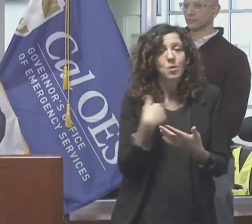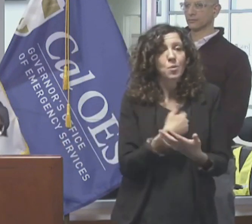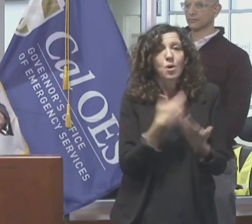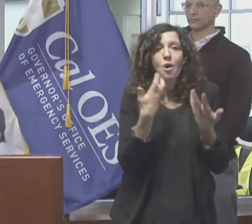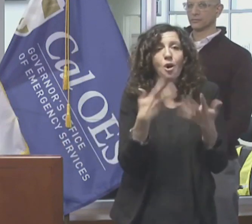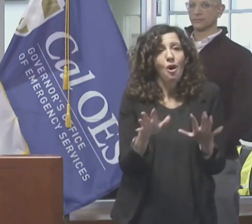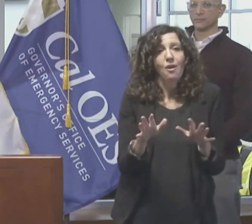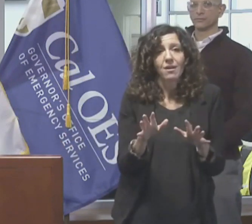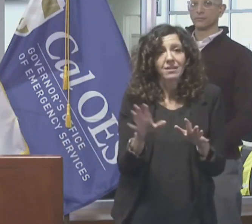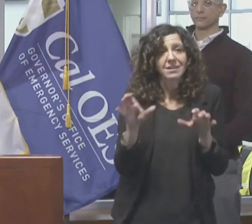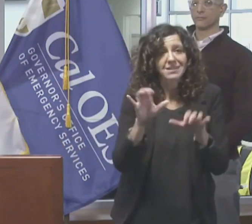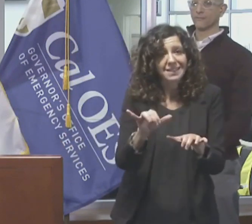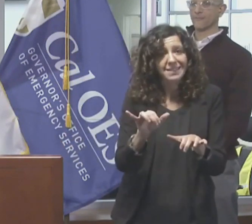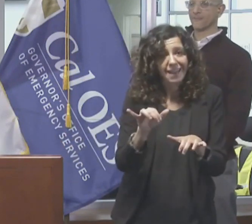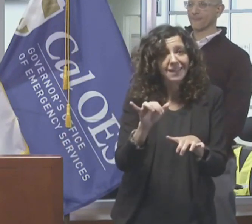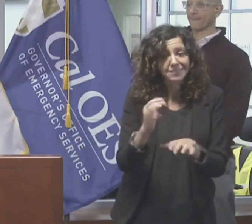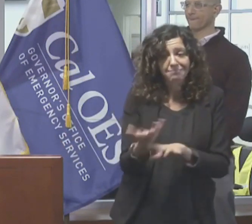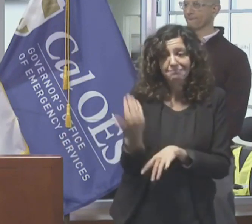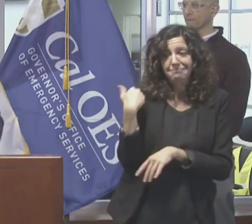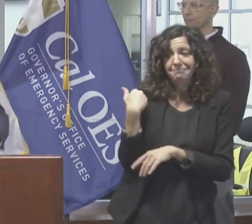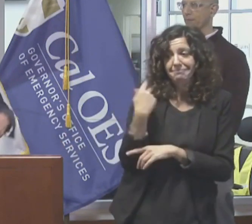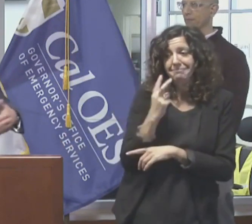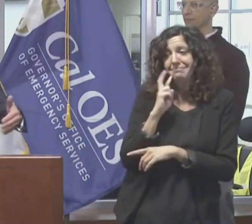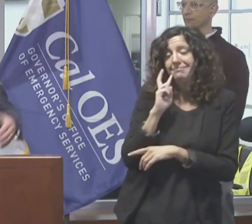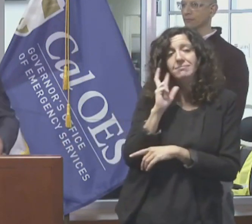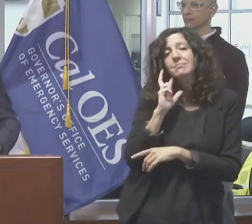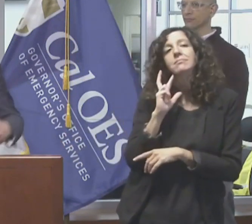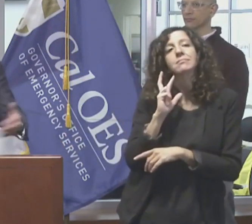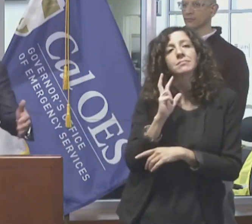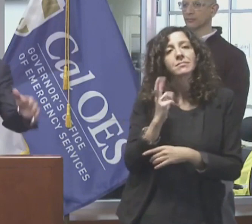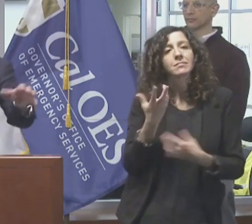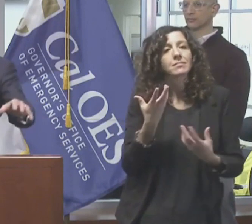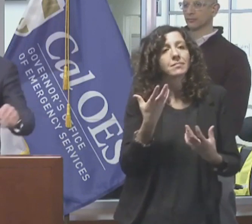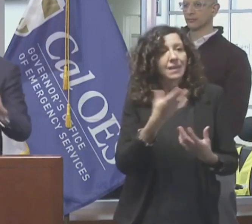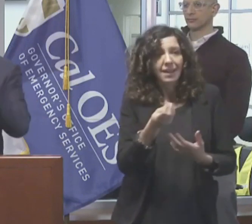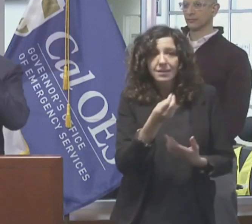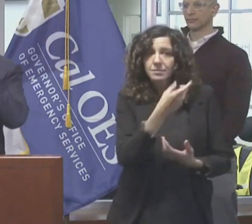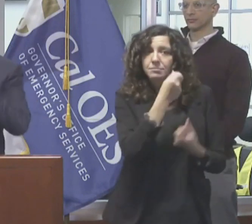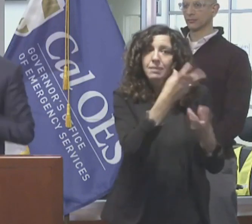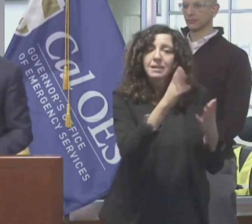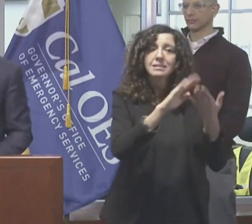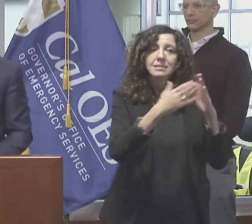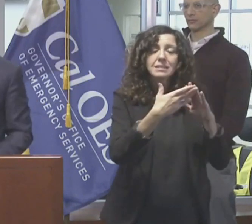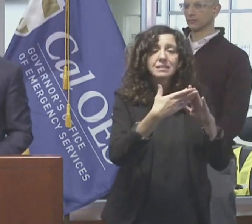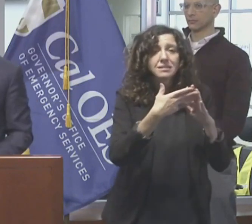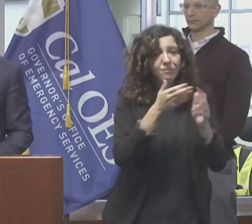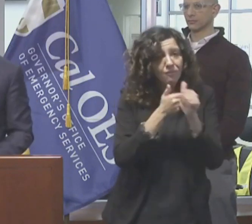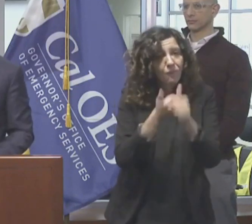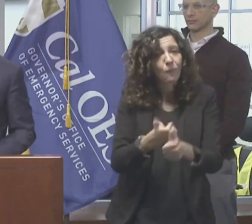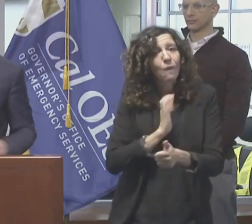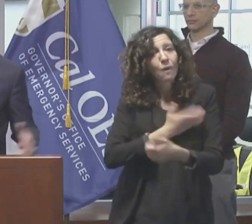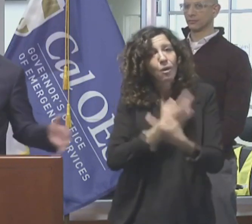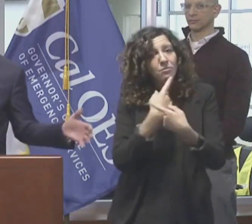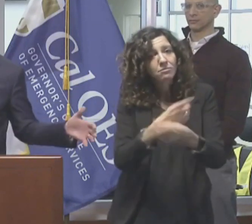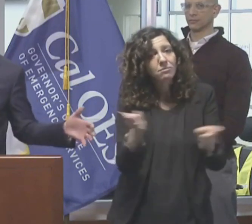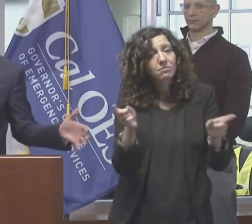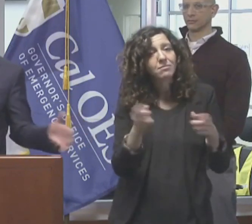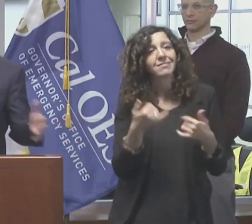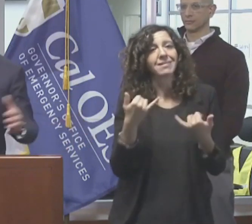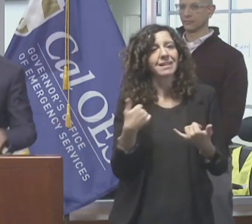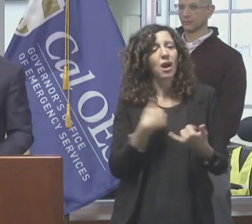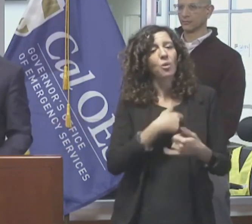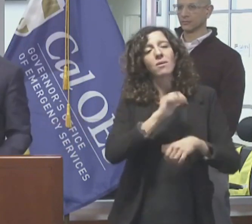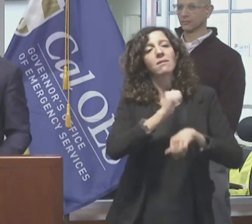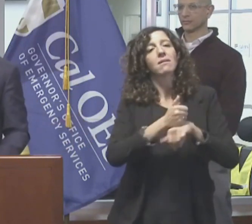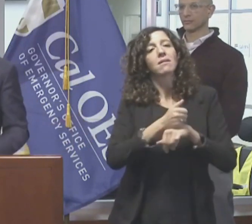had moved to shut down non-essential events of large scale, and cities have followed suit at even smaller scale, that we are putting together these strike